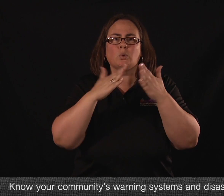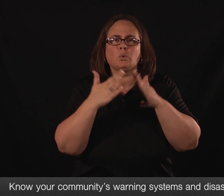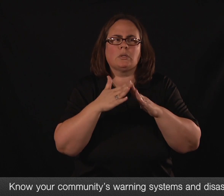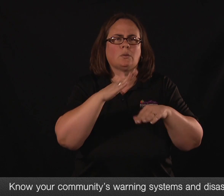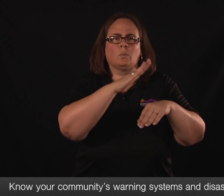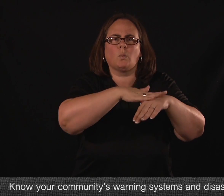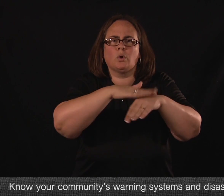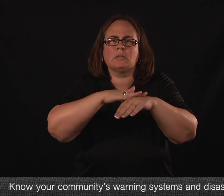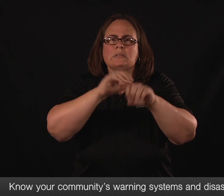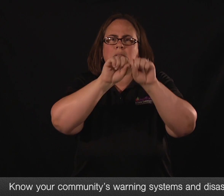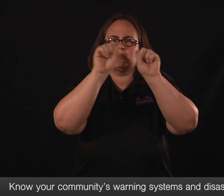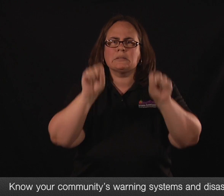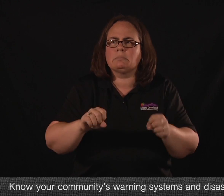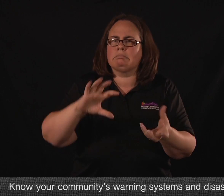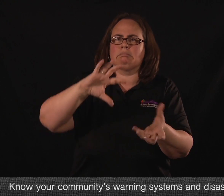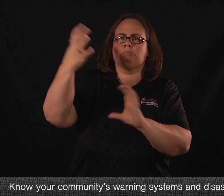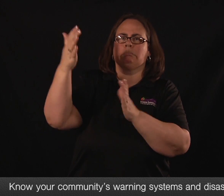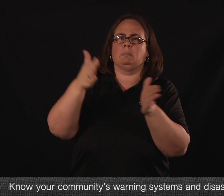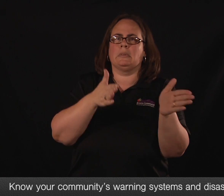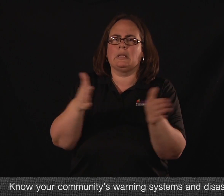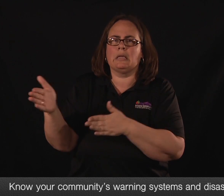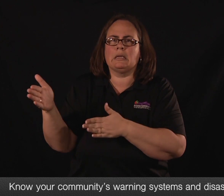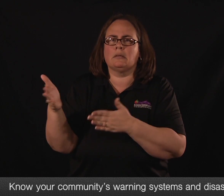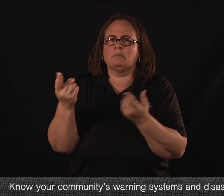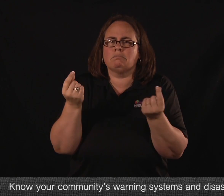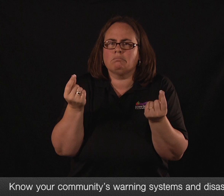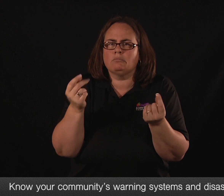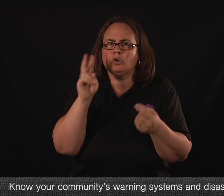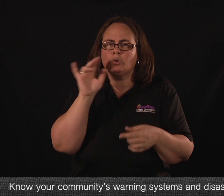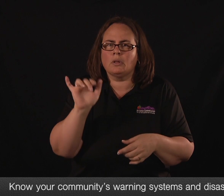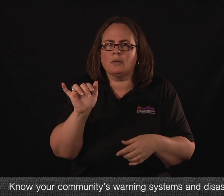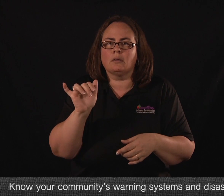Know your community's warning systems and disaster plans.